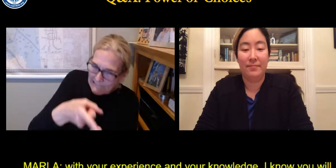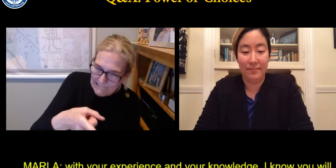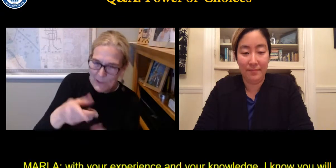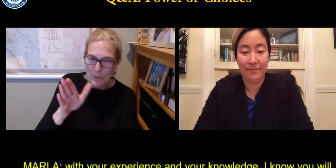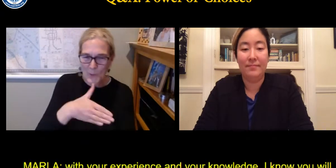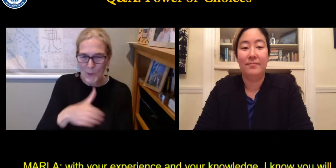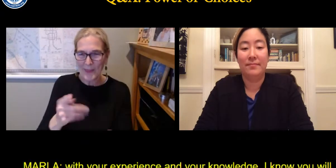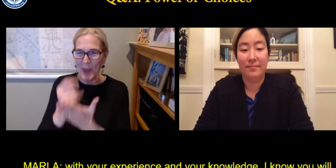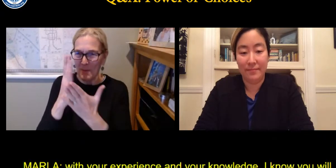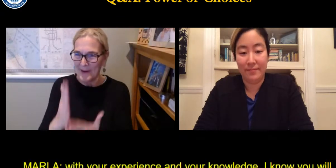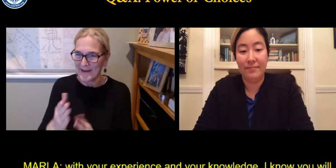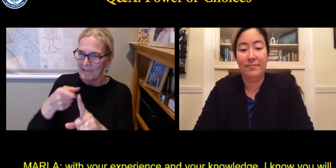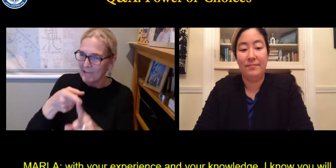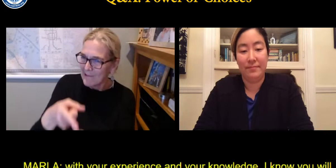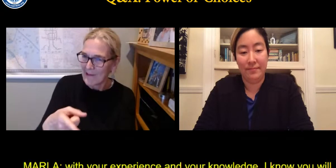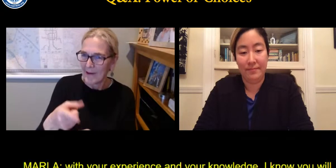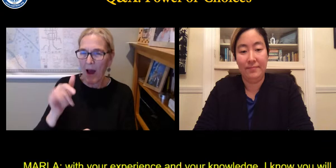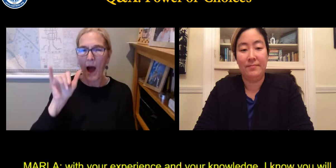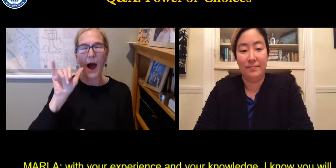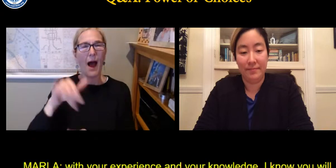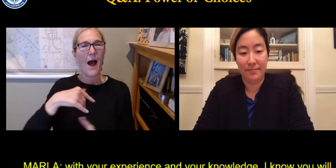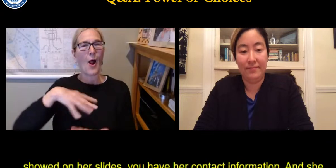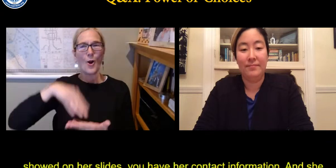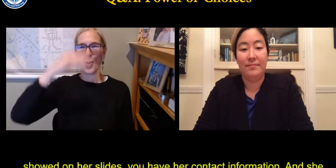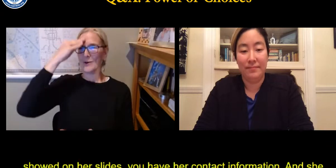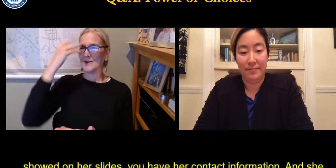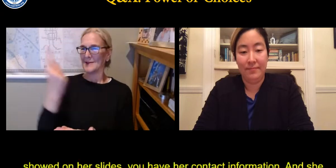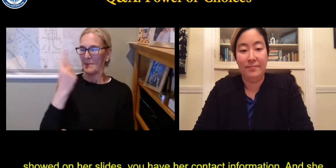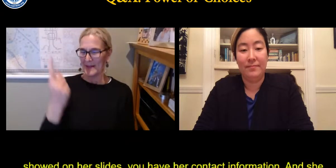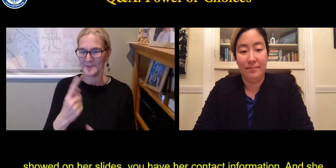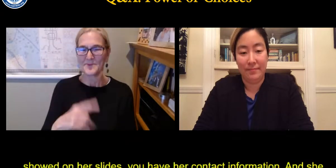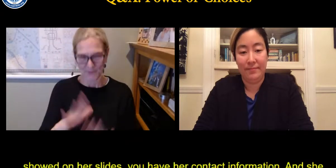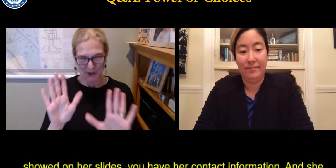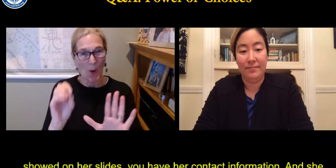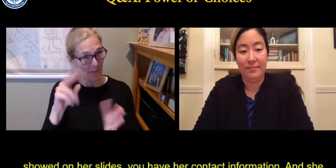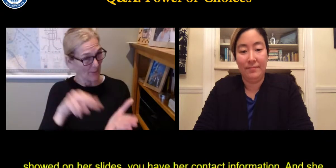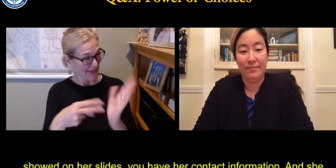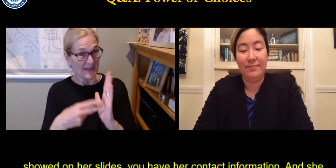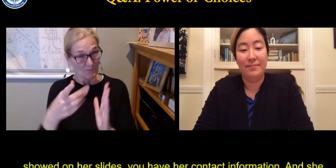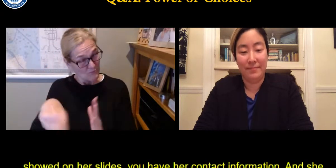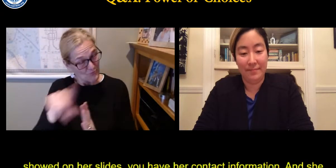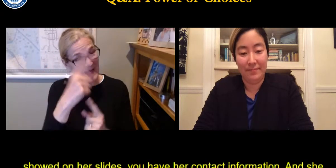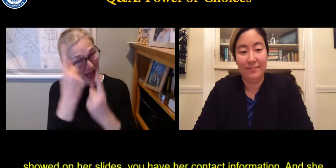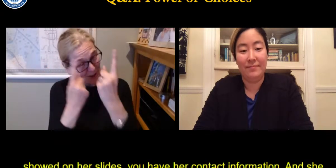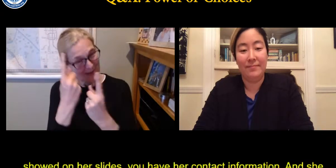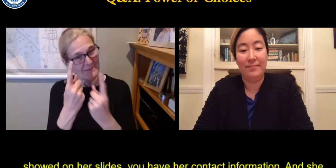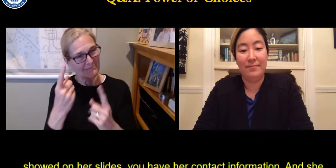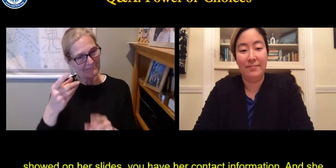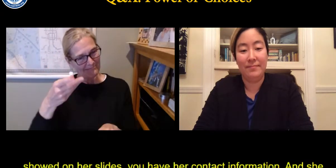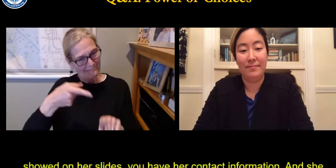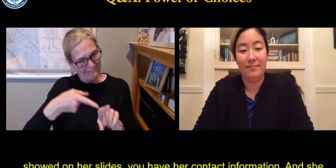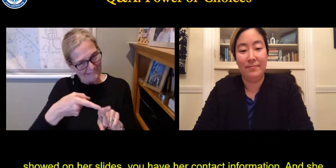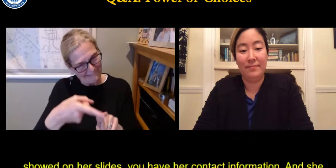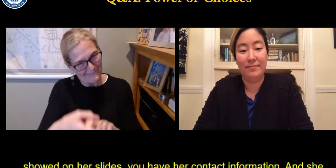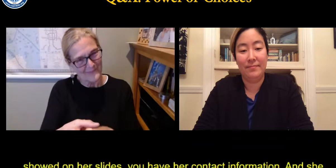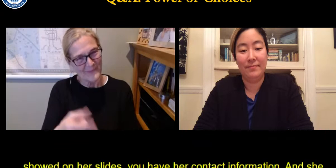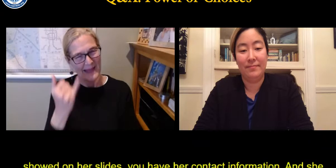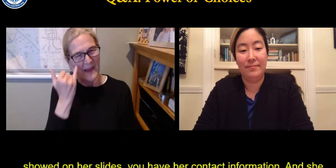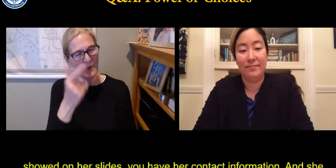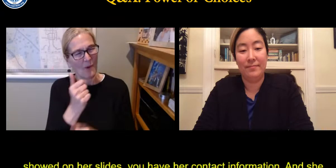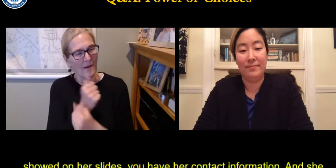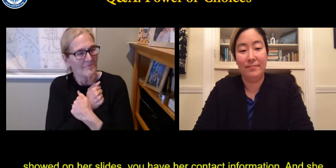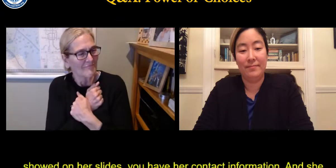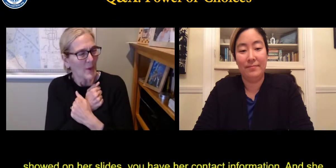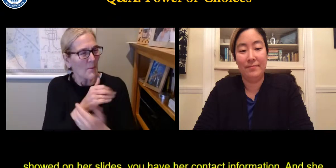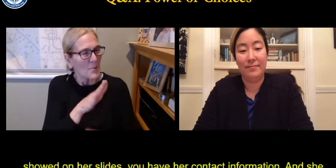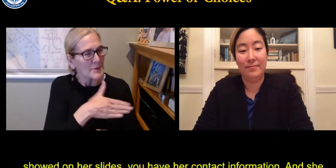for a therapist, I guess there are different areas to specialize in, like you said, musical therapy, dance therapy, and so